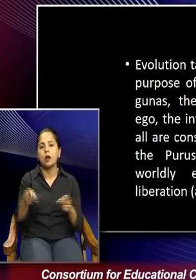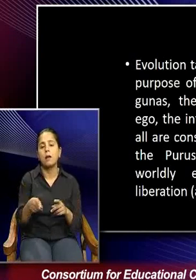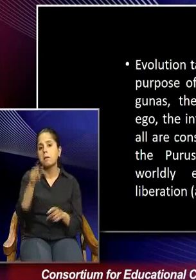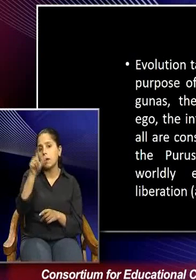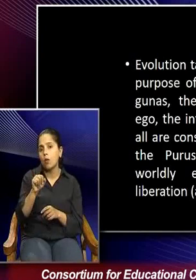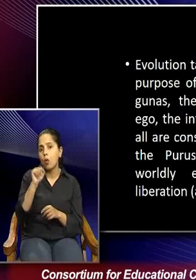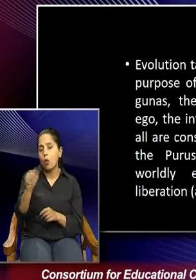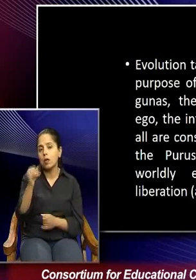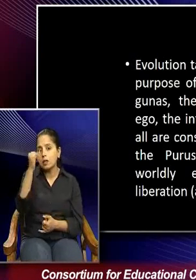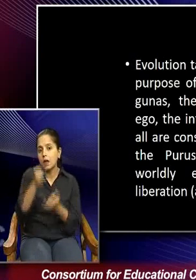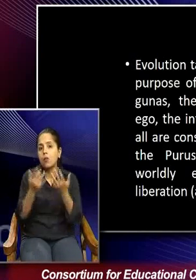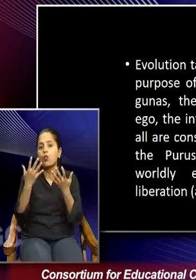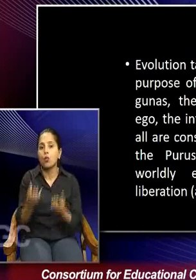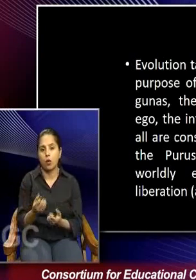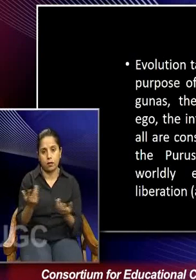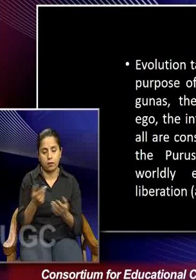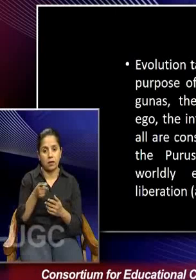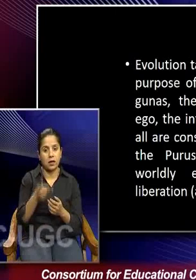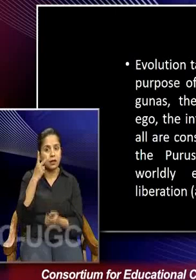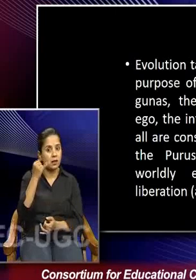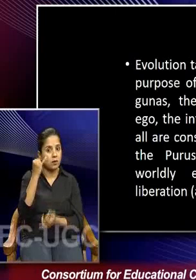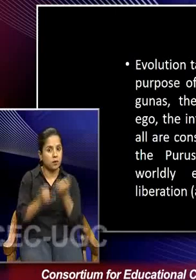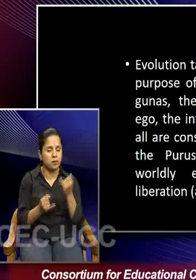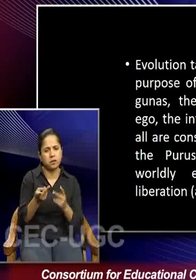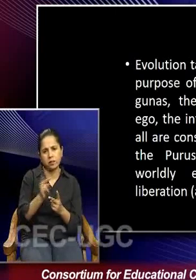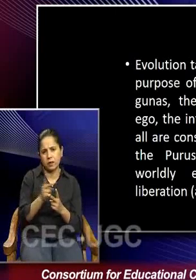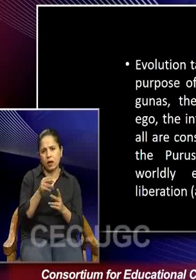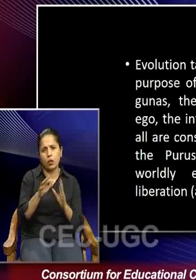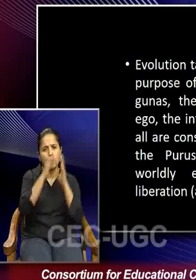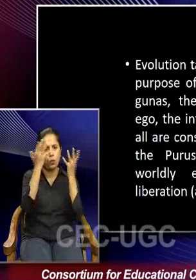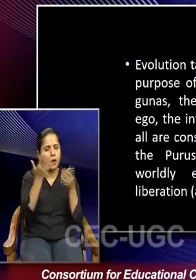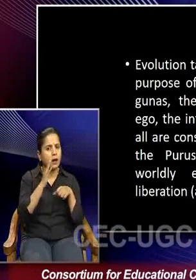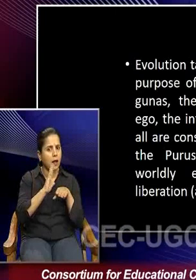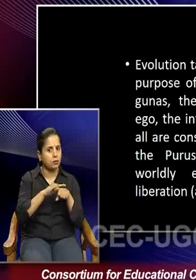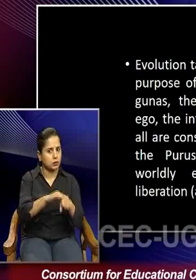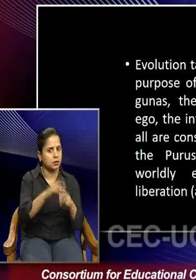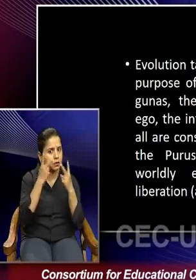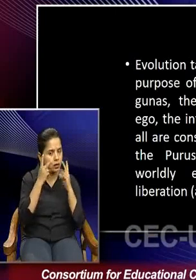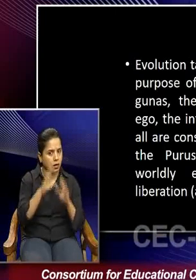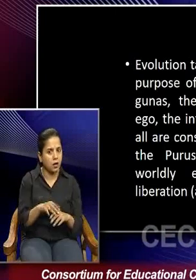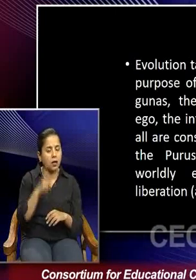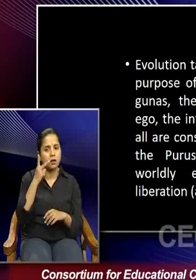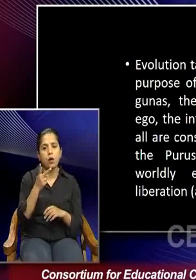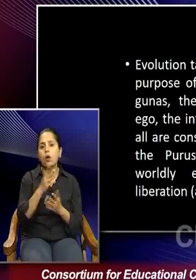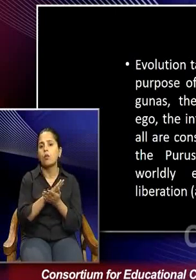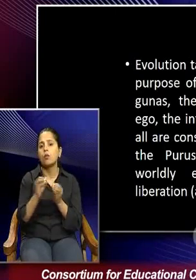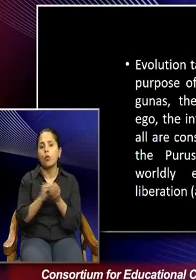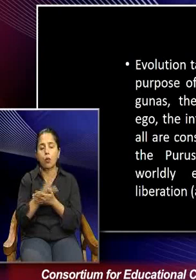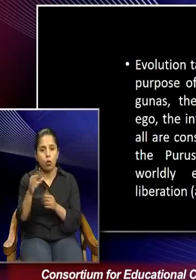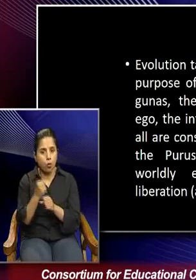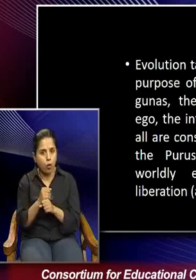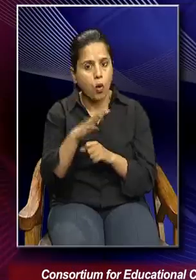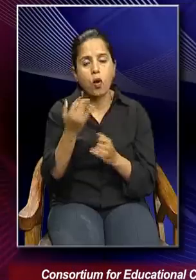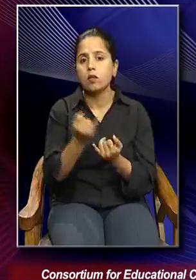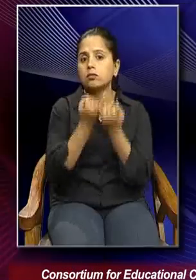Purush. This end is either worldly experience, which is bhog, or liberation, which